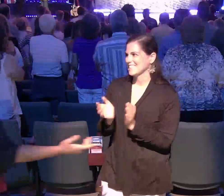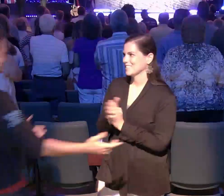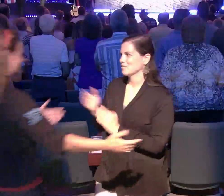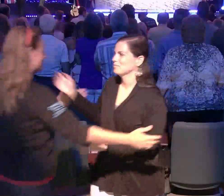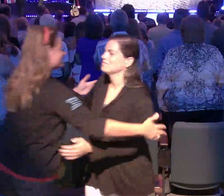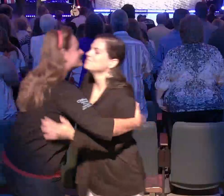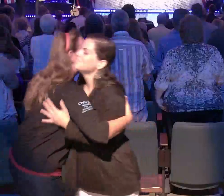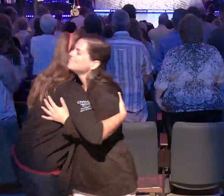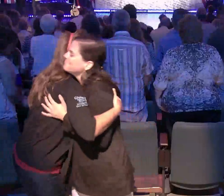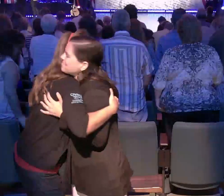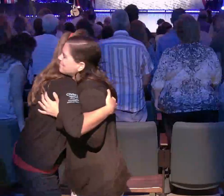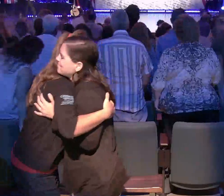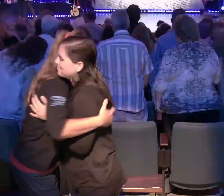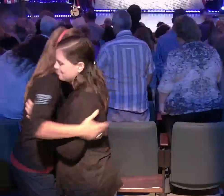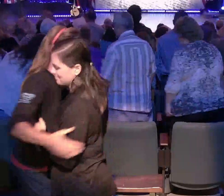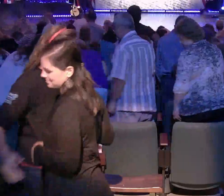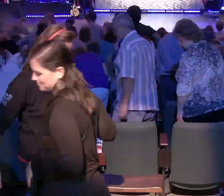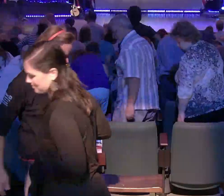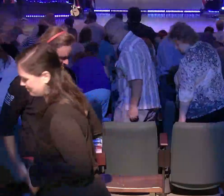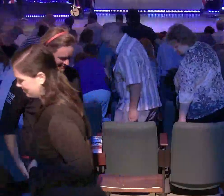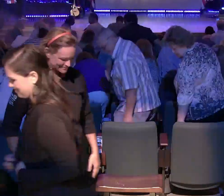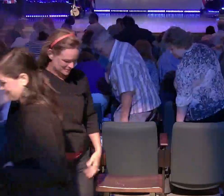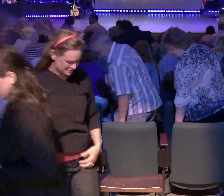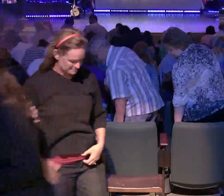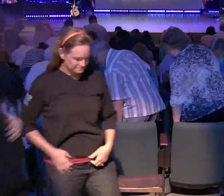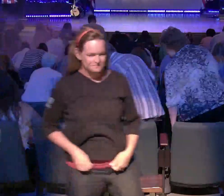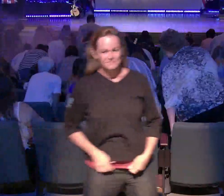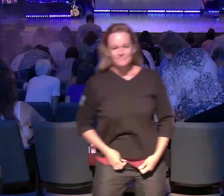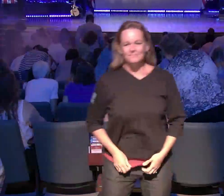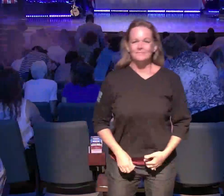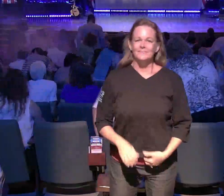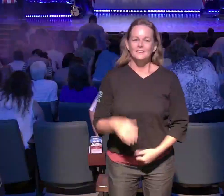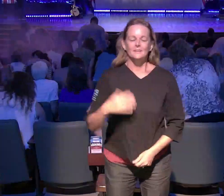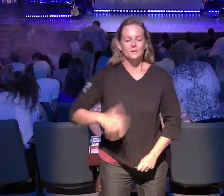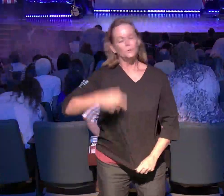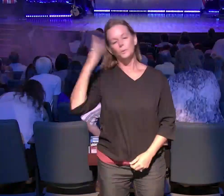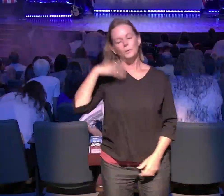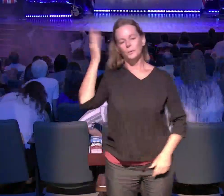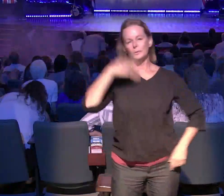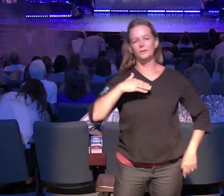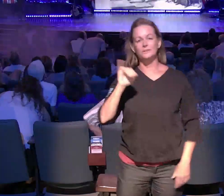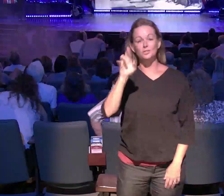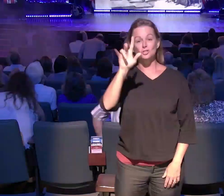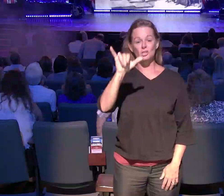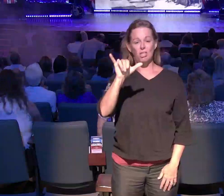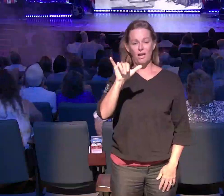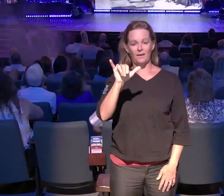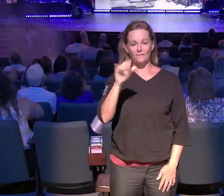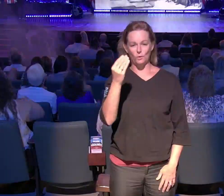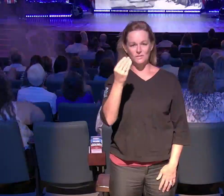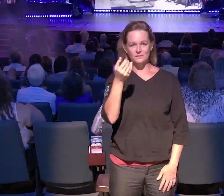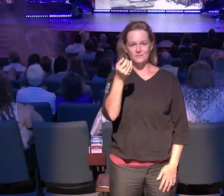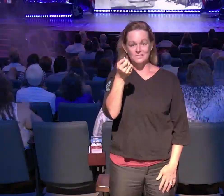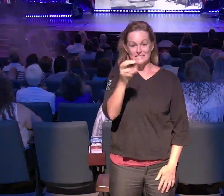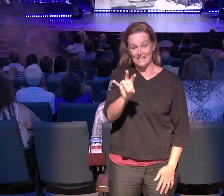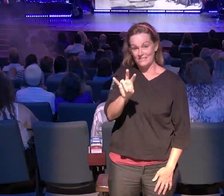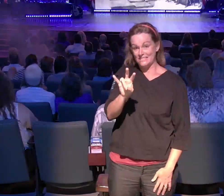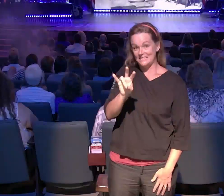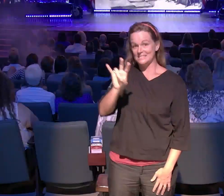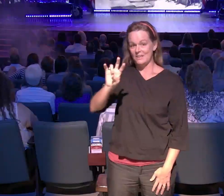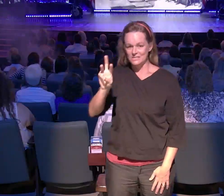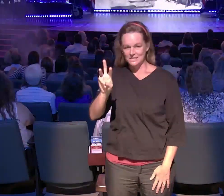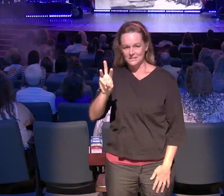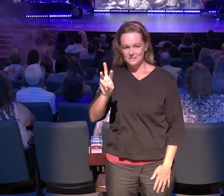4th of July, 1776, the day we celebrated our independence from Great Britain. However, not only was it our independence